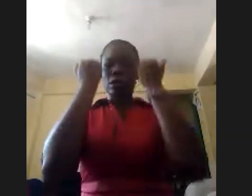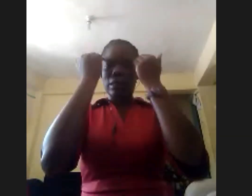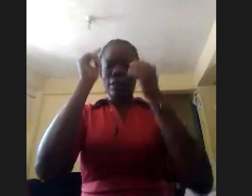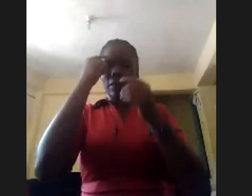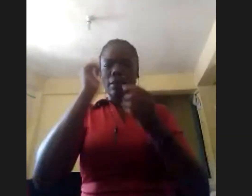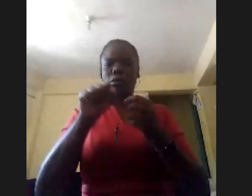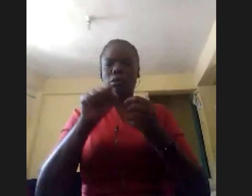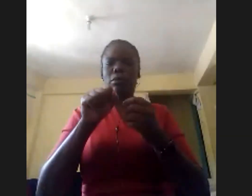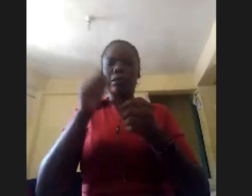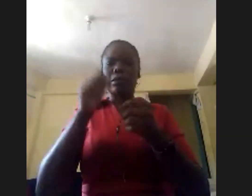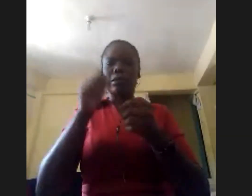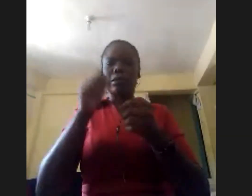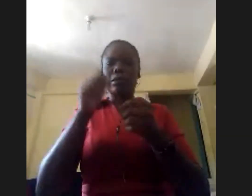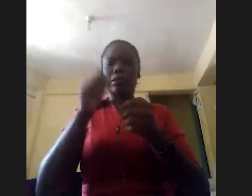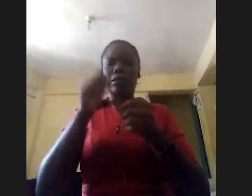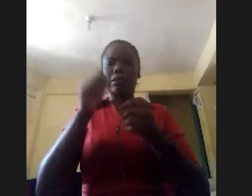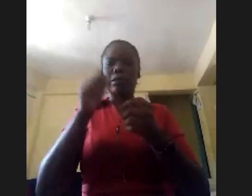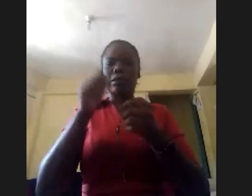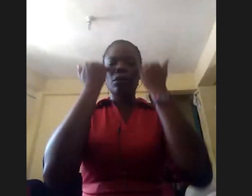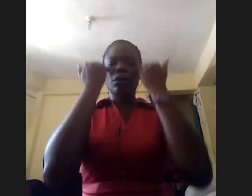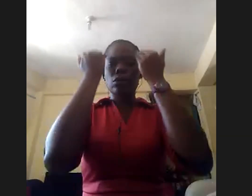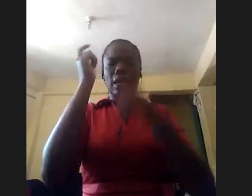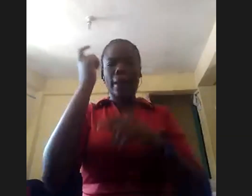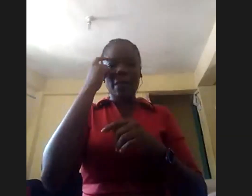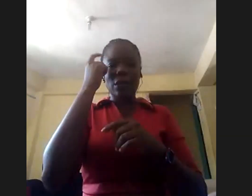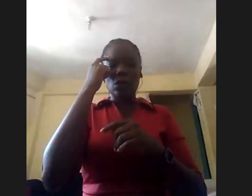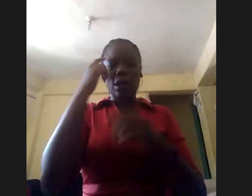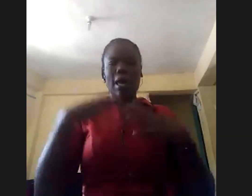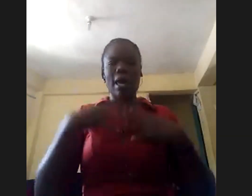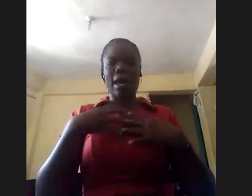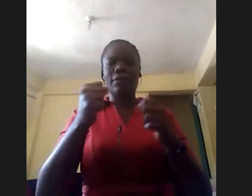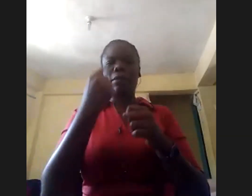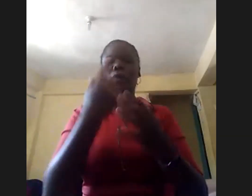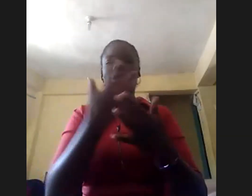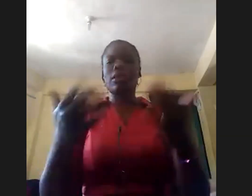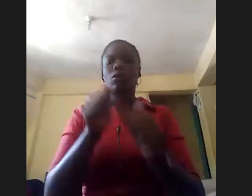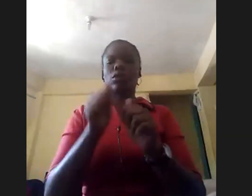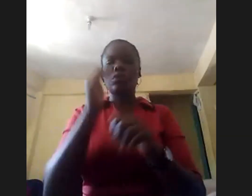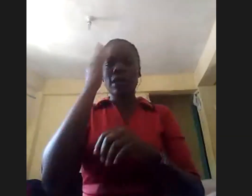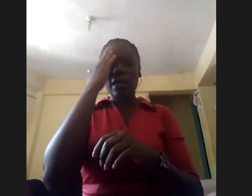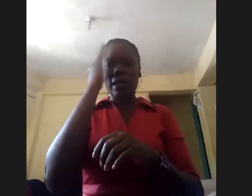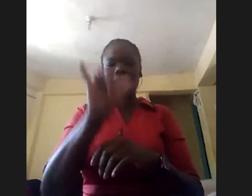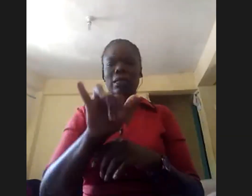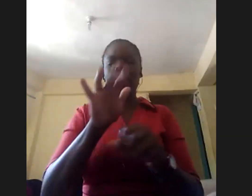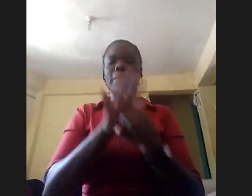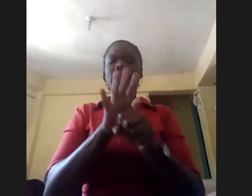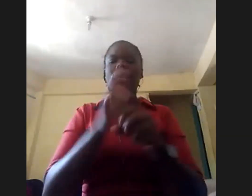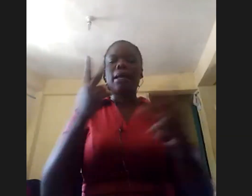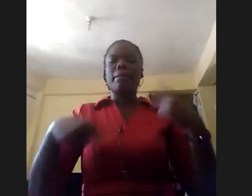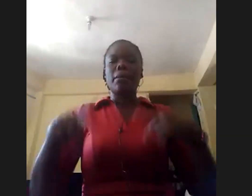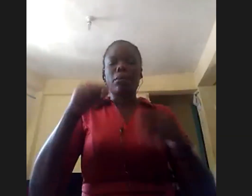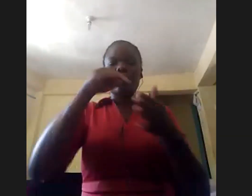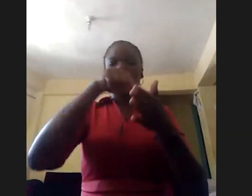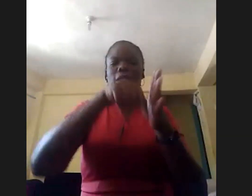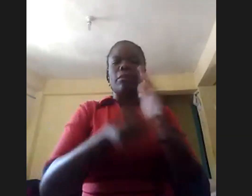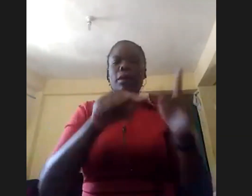and mental health. But one thing that we realize, many people sink deep into drug addiction because